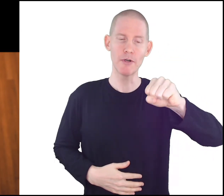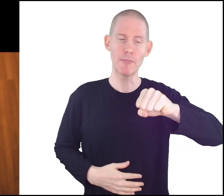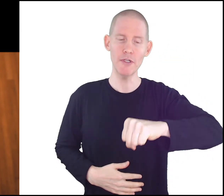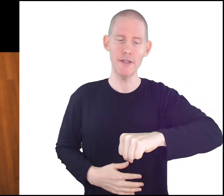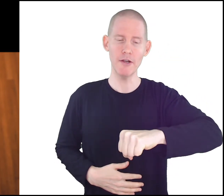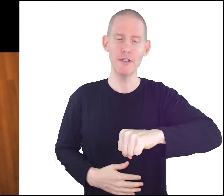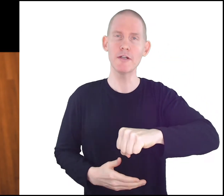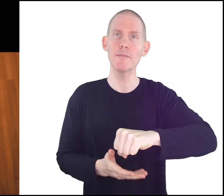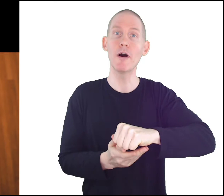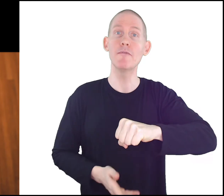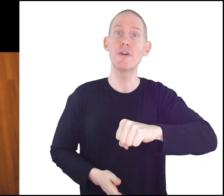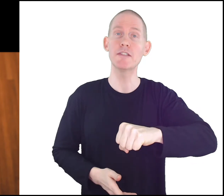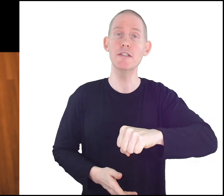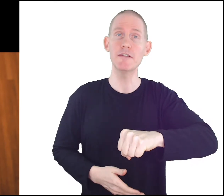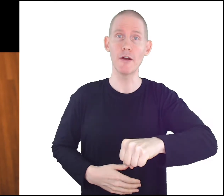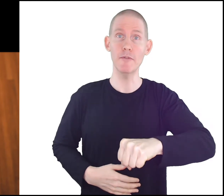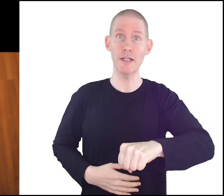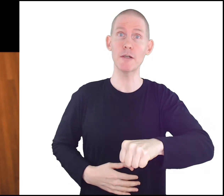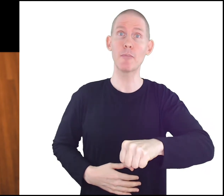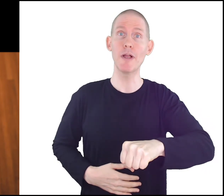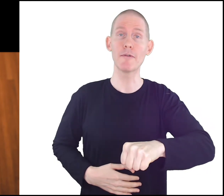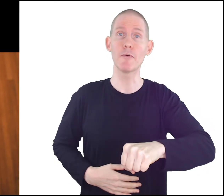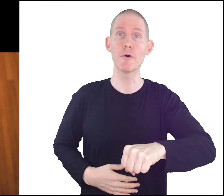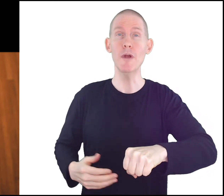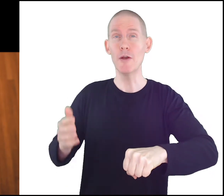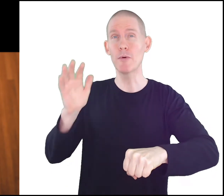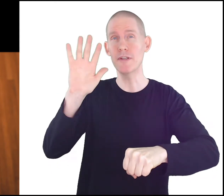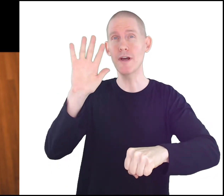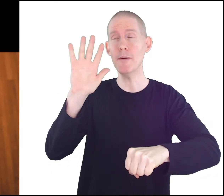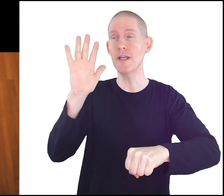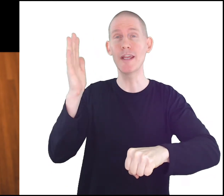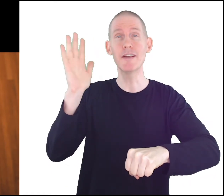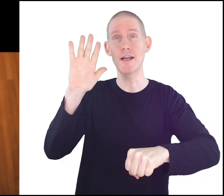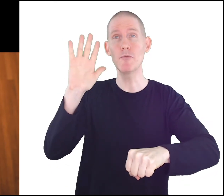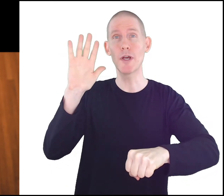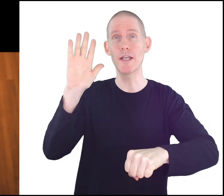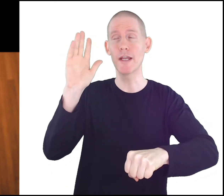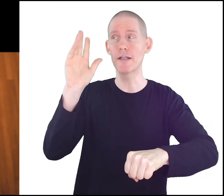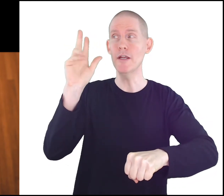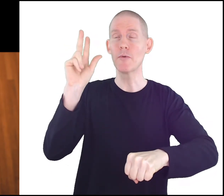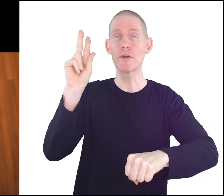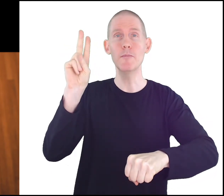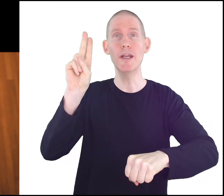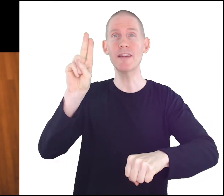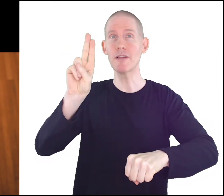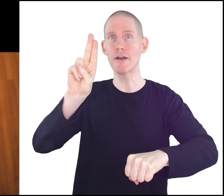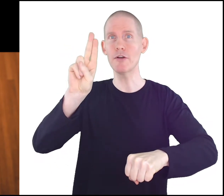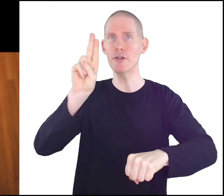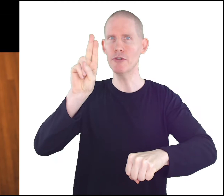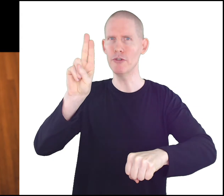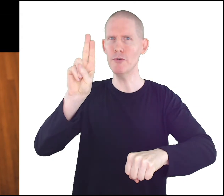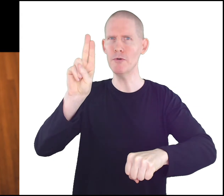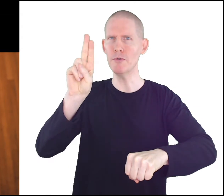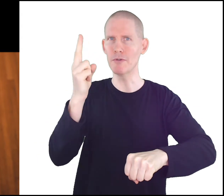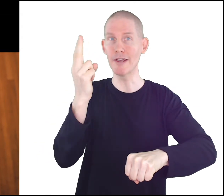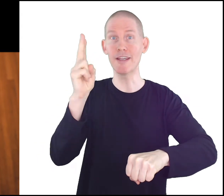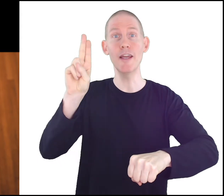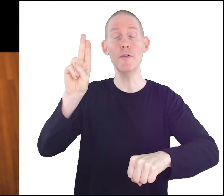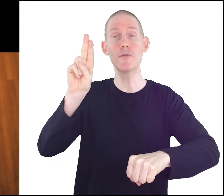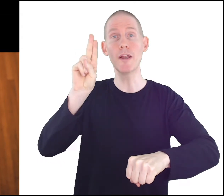put it down here, palm facing down. That's our platform. With the dominant hand, I'm right-handed. We're going to make the letter U, like in the alphabet,